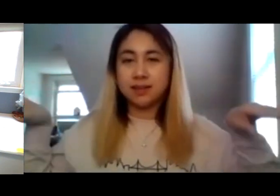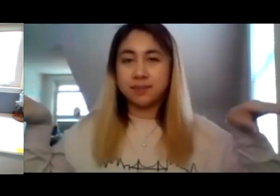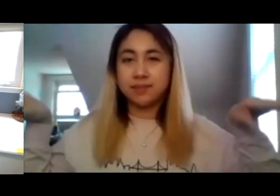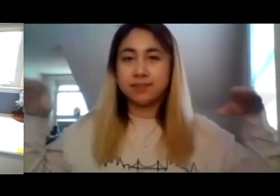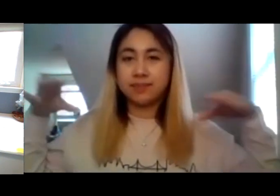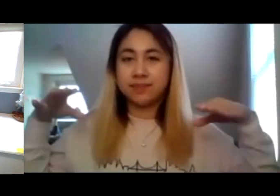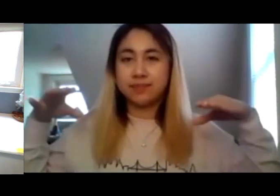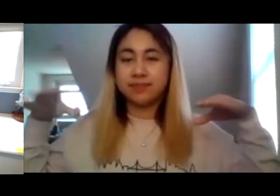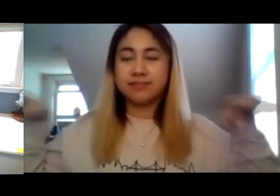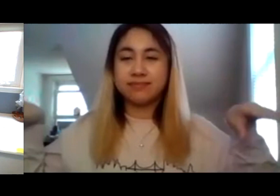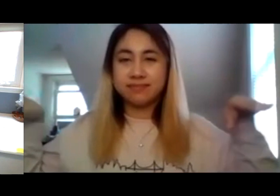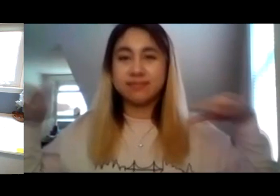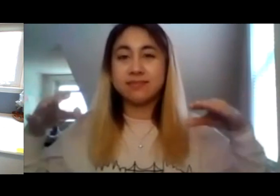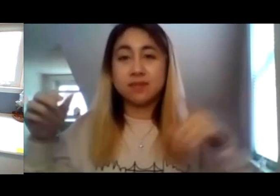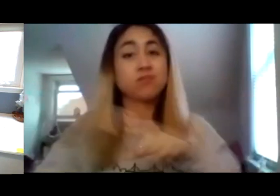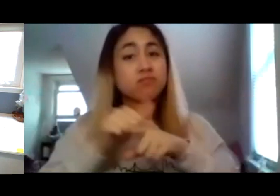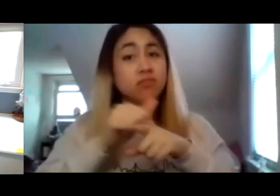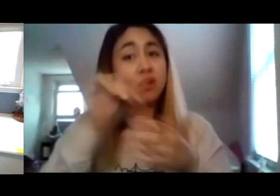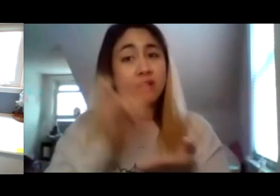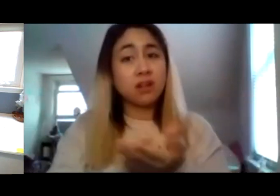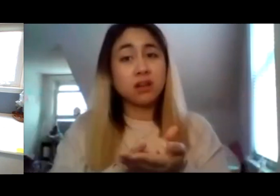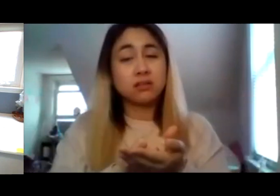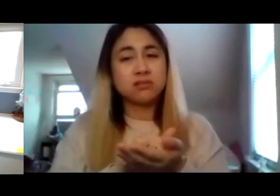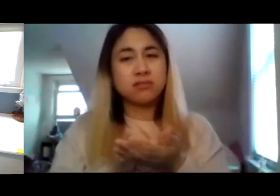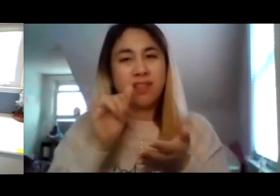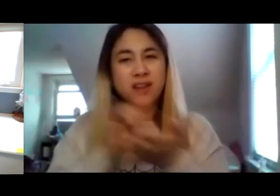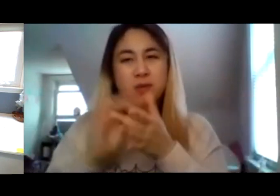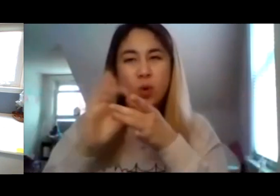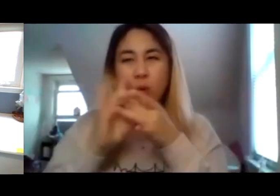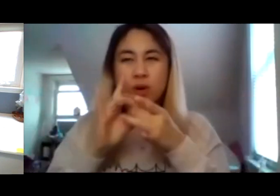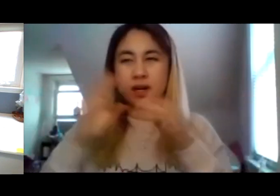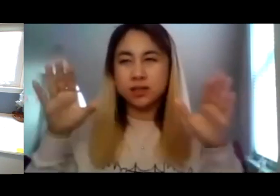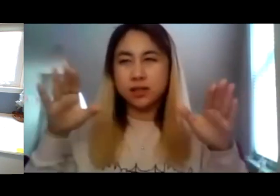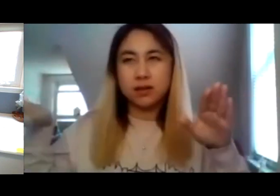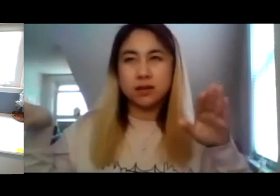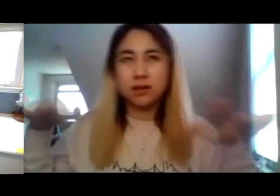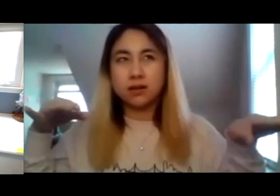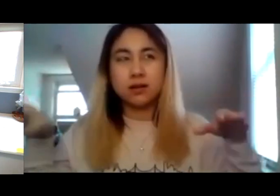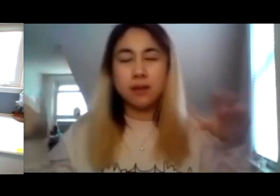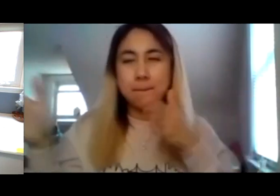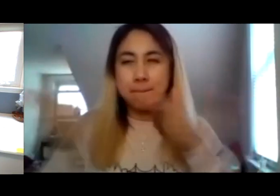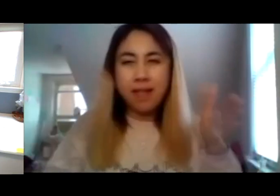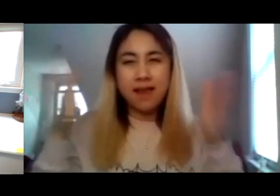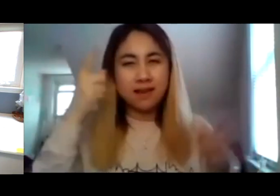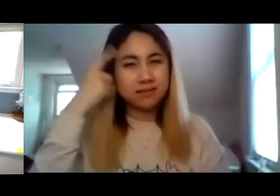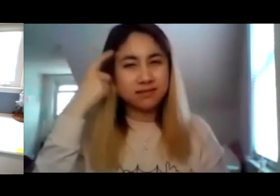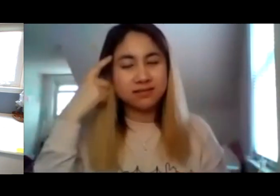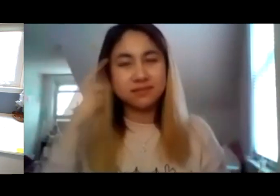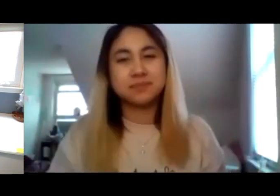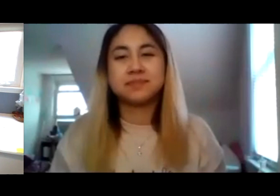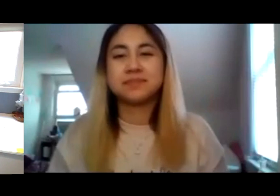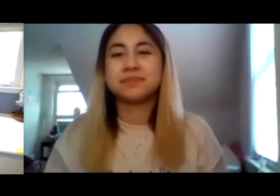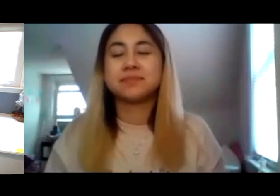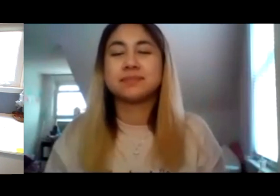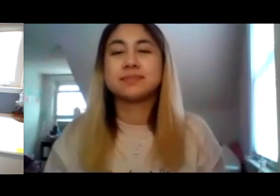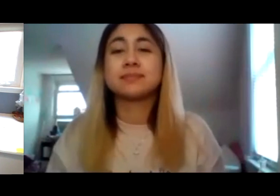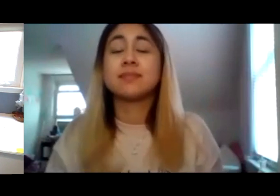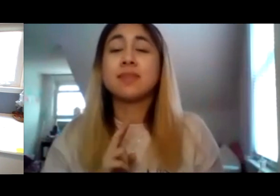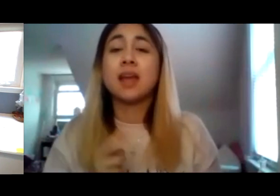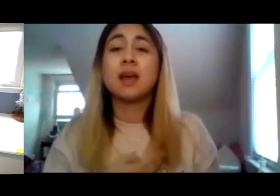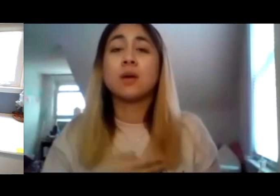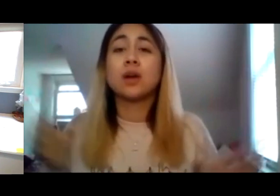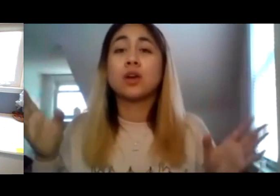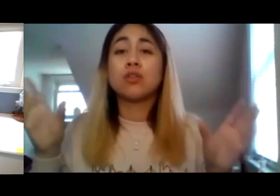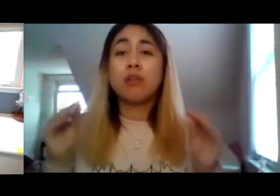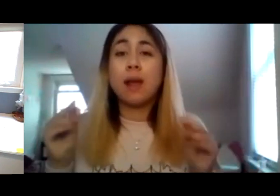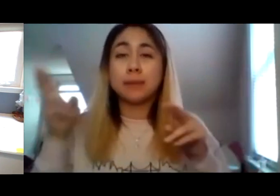Outside. And practice that coordination, that planning. Okay? Our crab, we